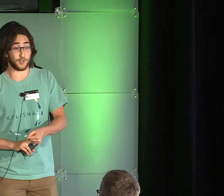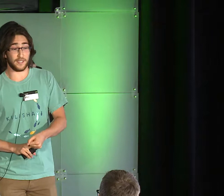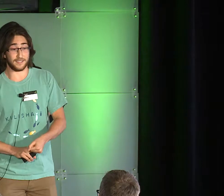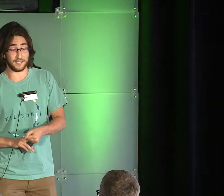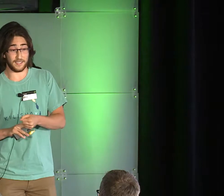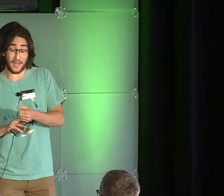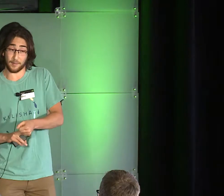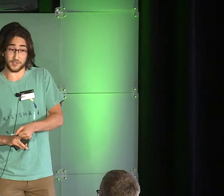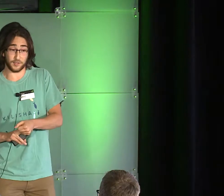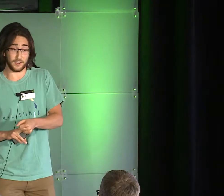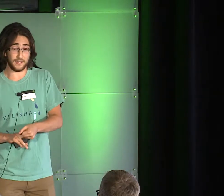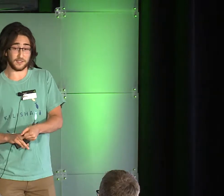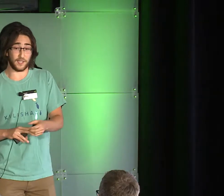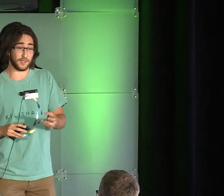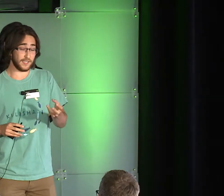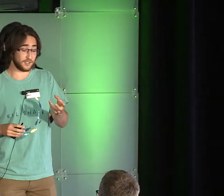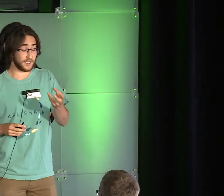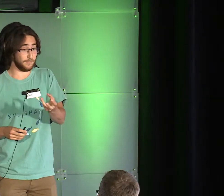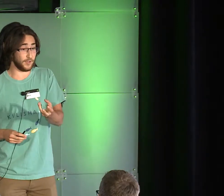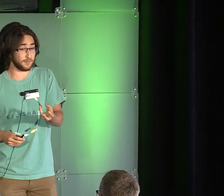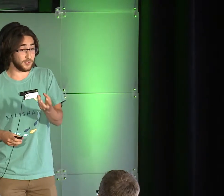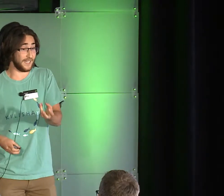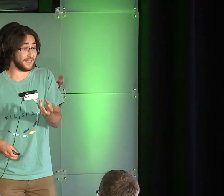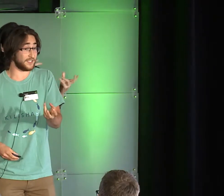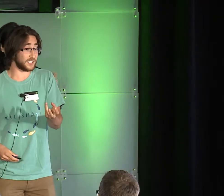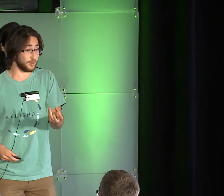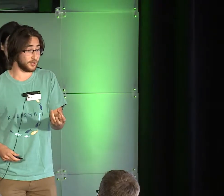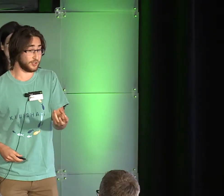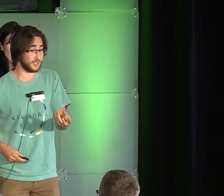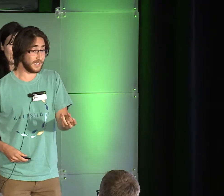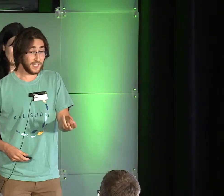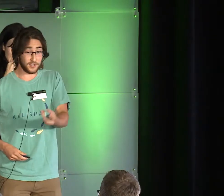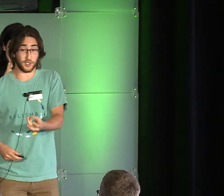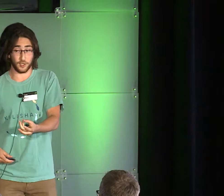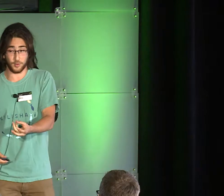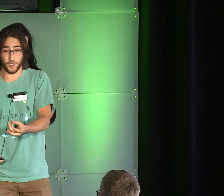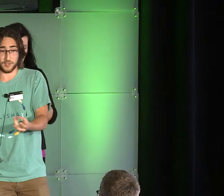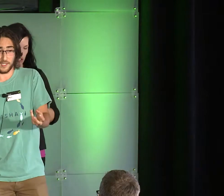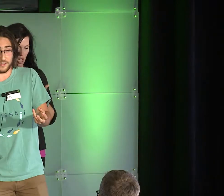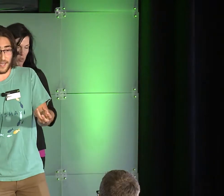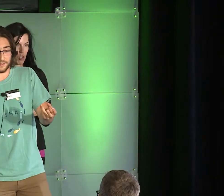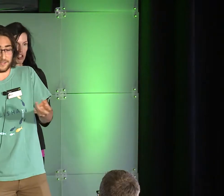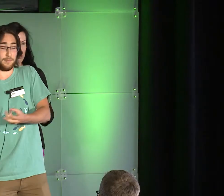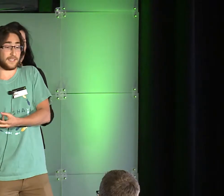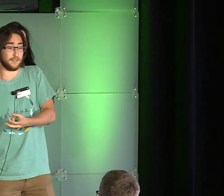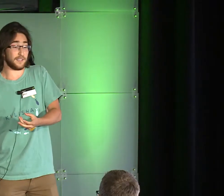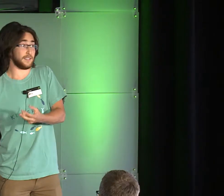a cellulase and a halocellulase, that you can essentially convert some of those indigestible starches into glucose